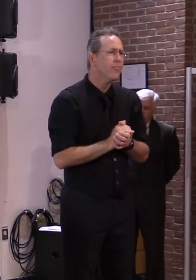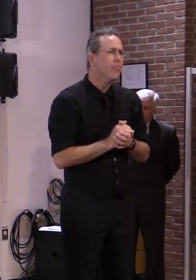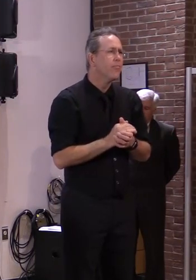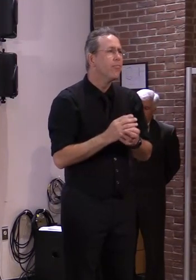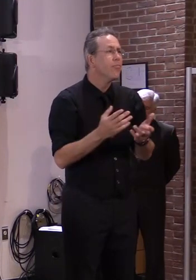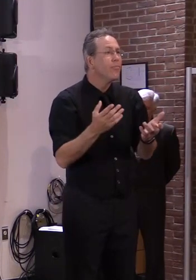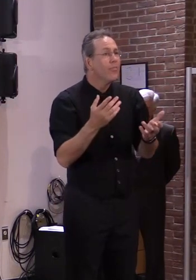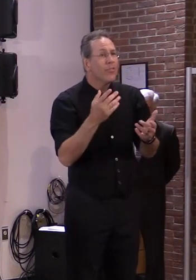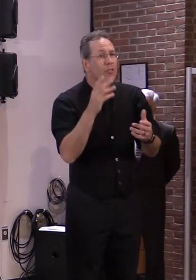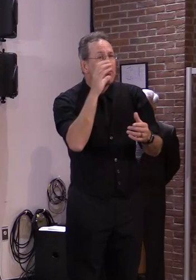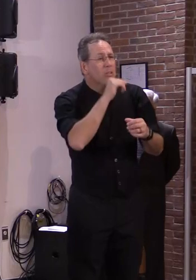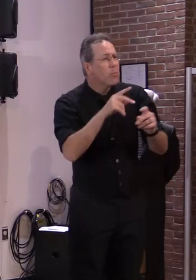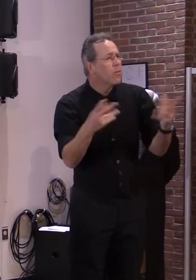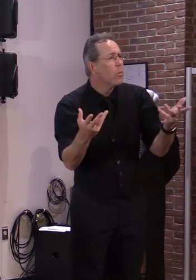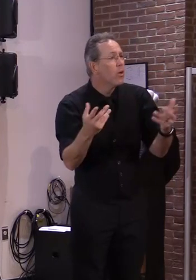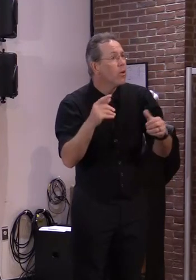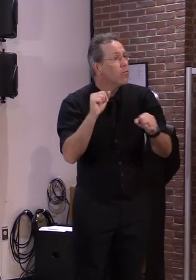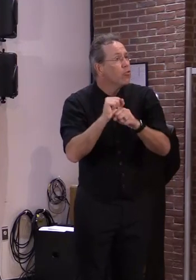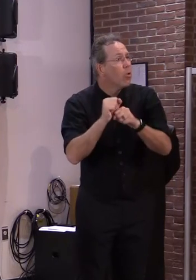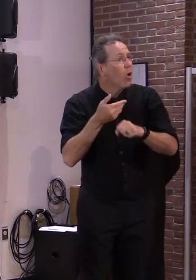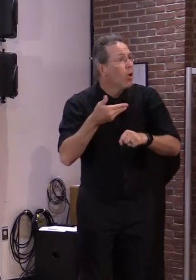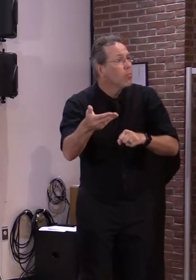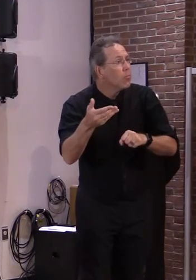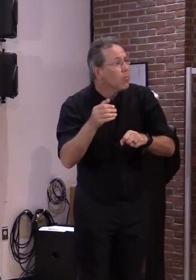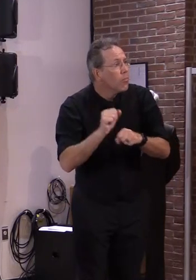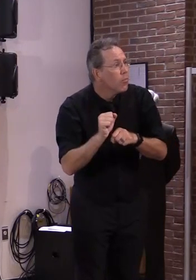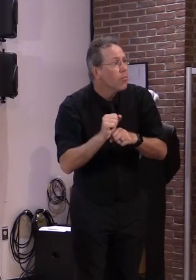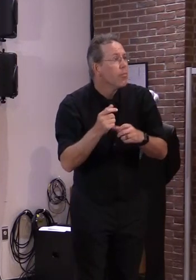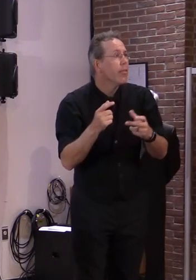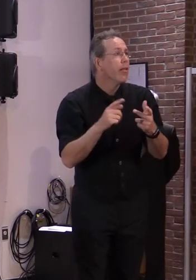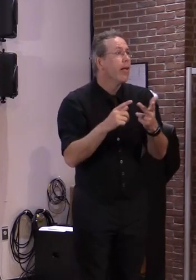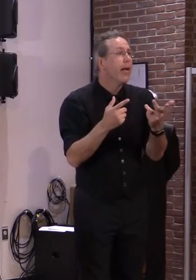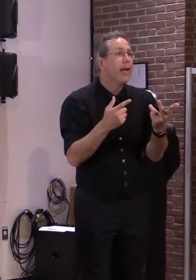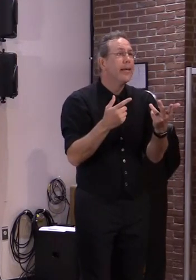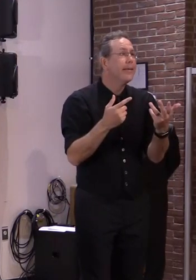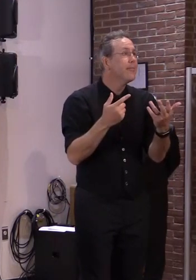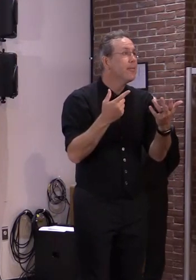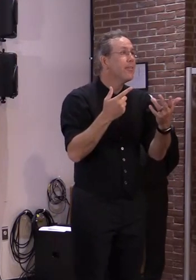one person unemployed, there are five jobs available.